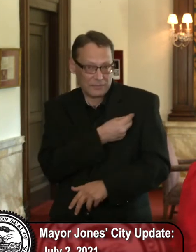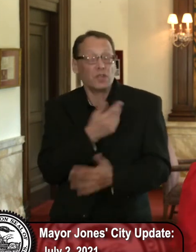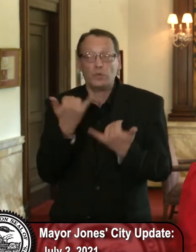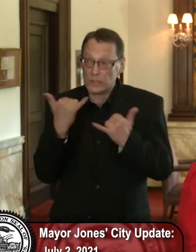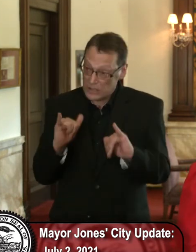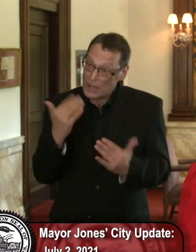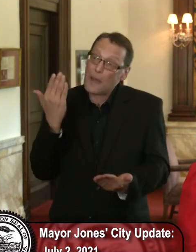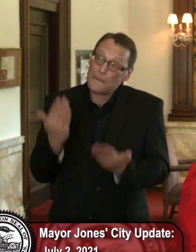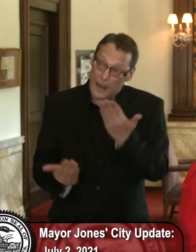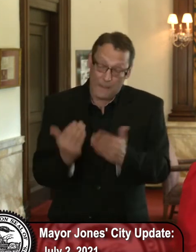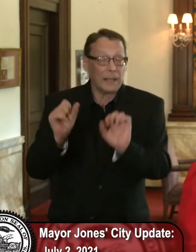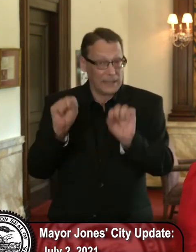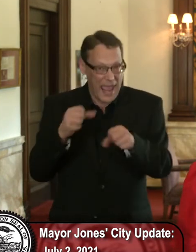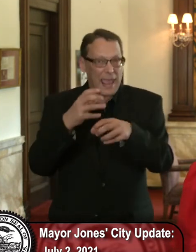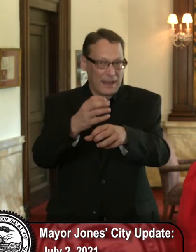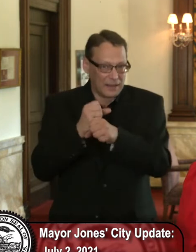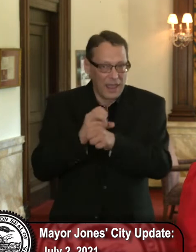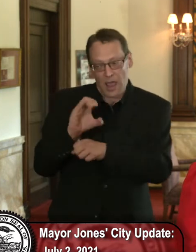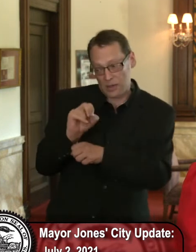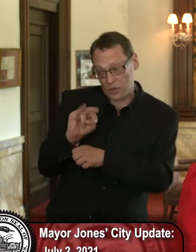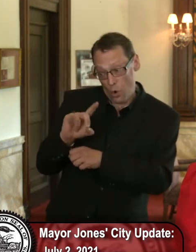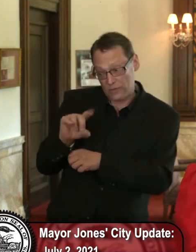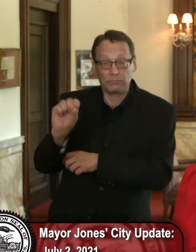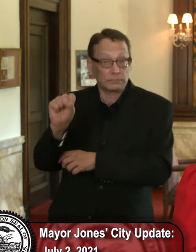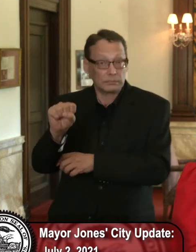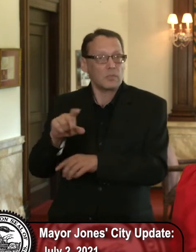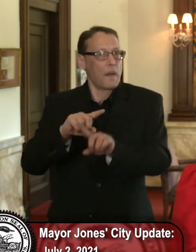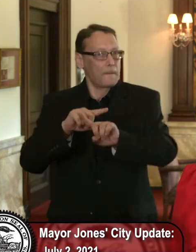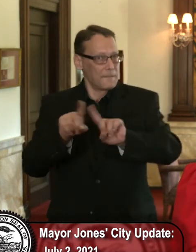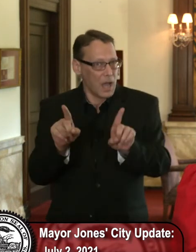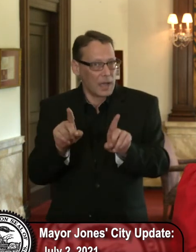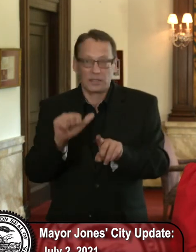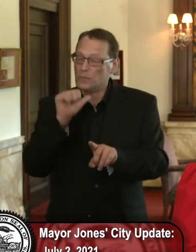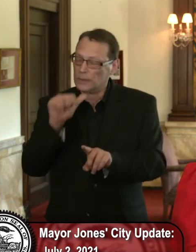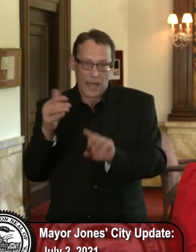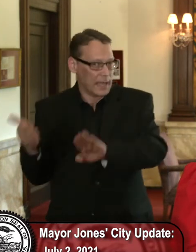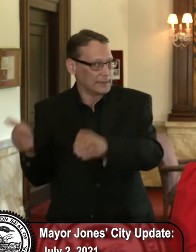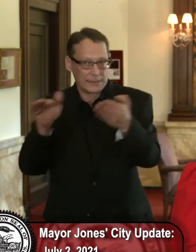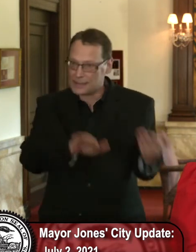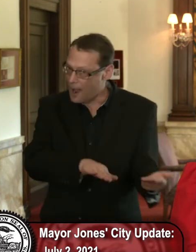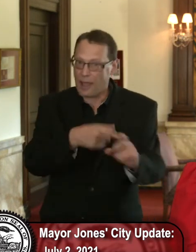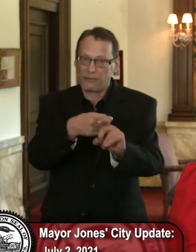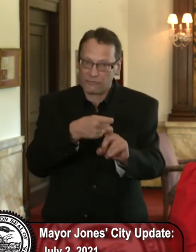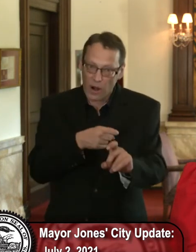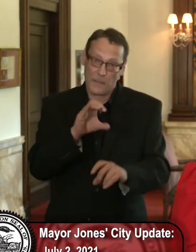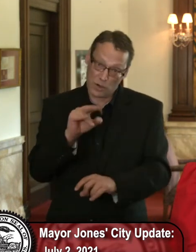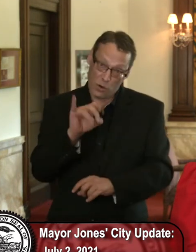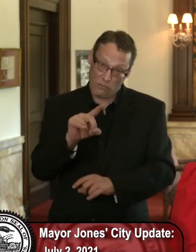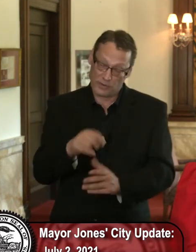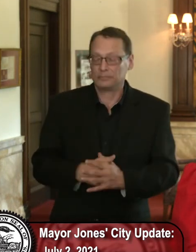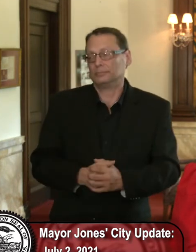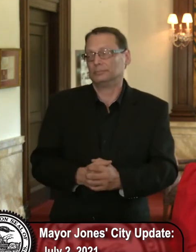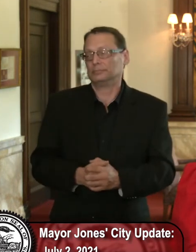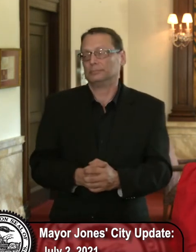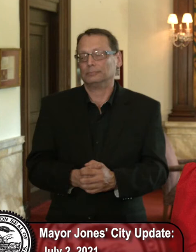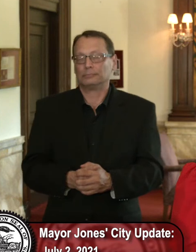you will not get COVID, but it is a better guarantee that you will not die from COVID. Thank you.